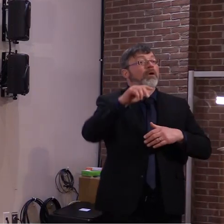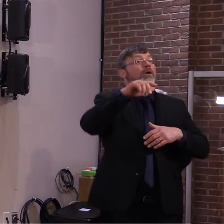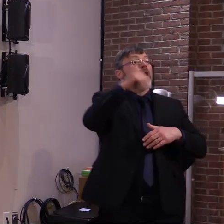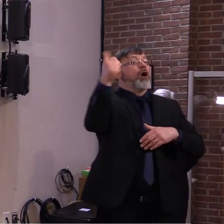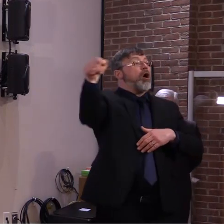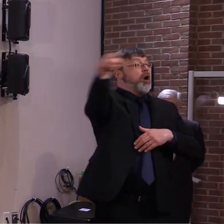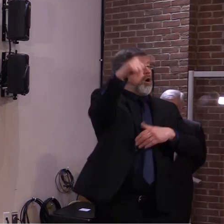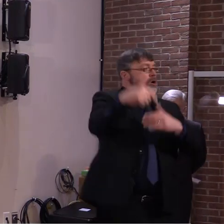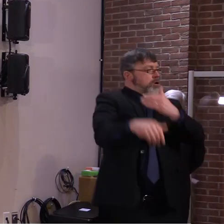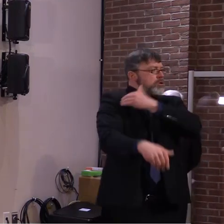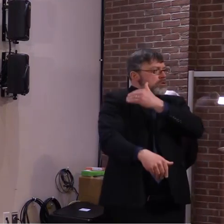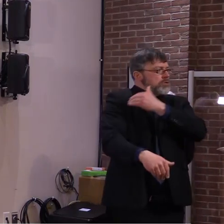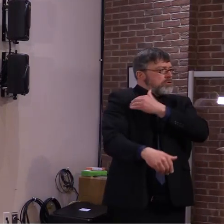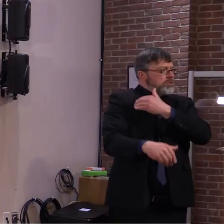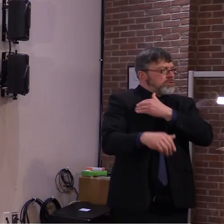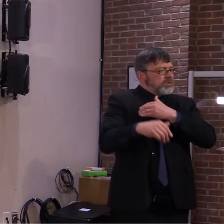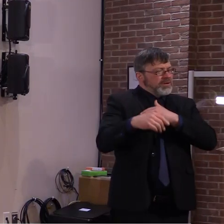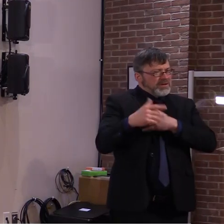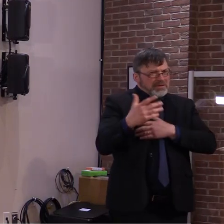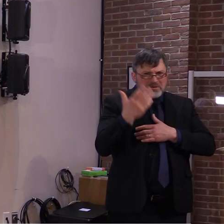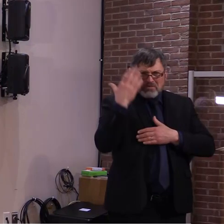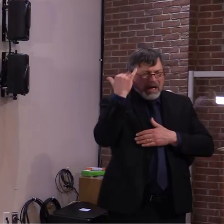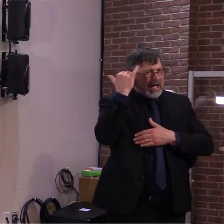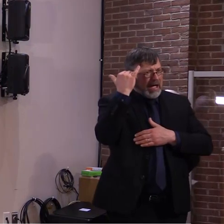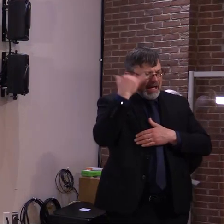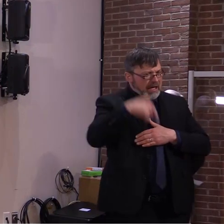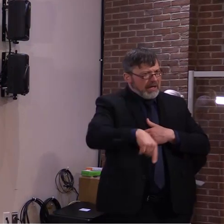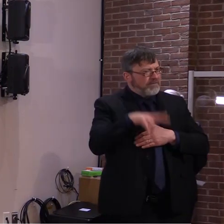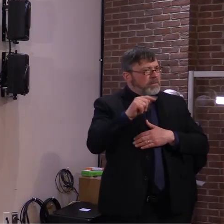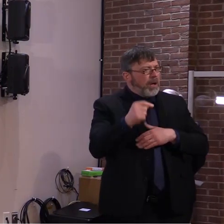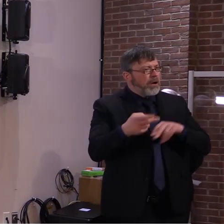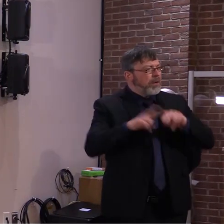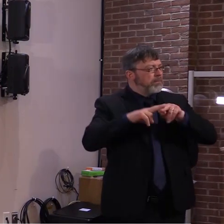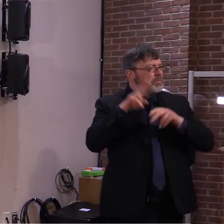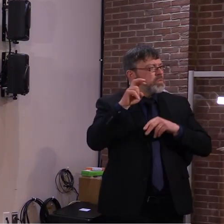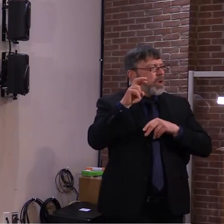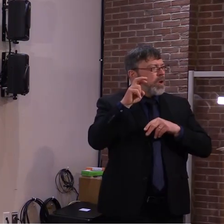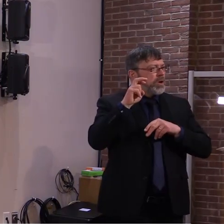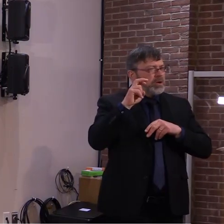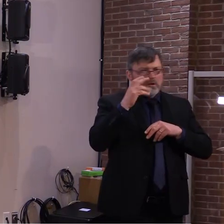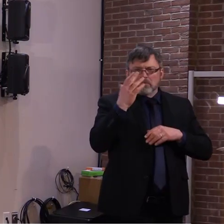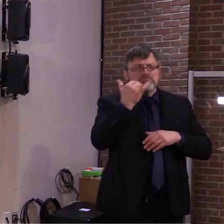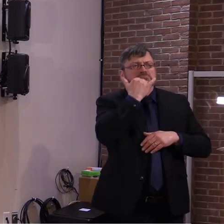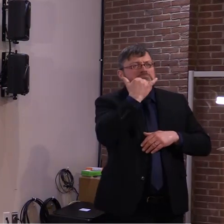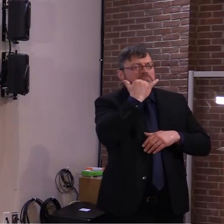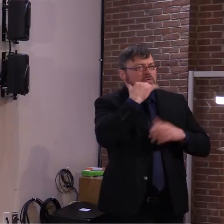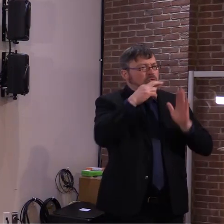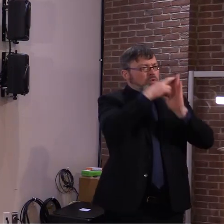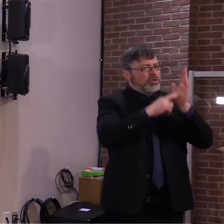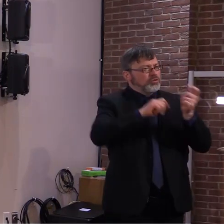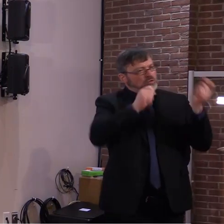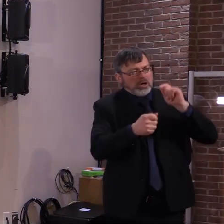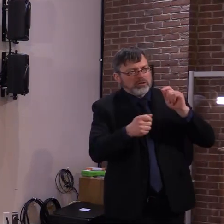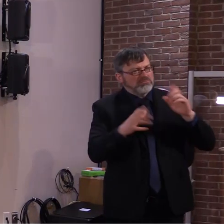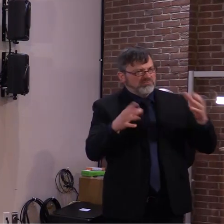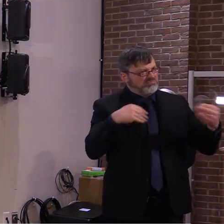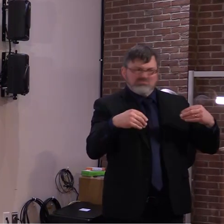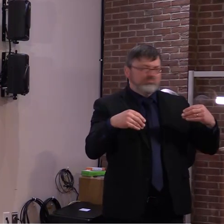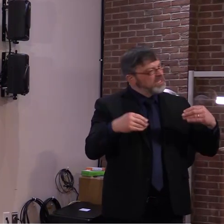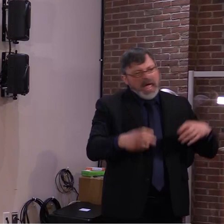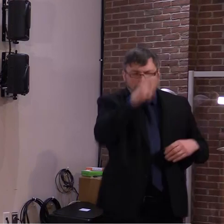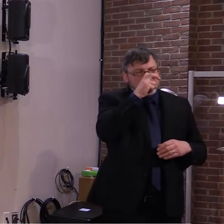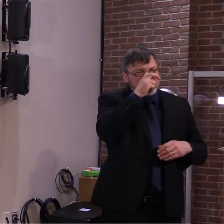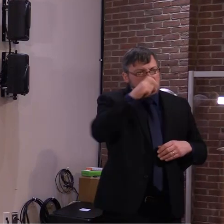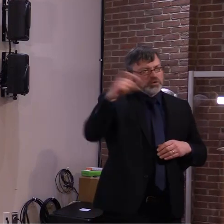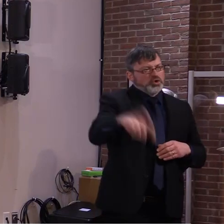be far more strategic. Isolated cases or even an occasional outbreak in the schools